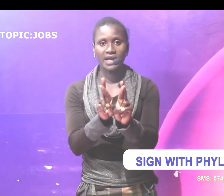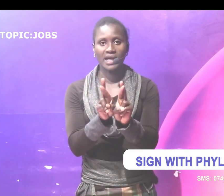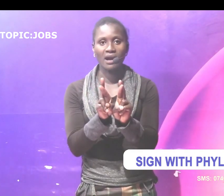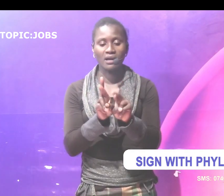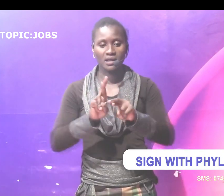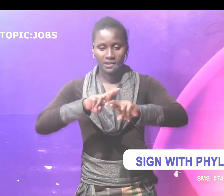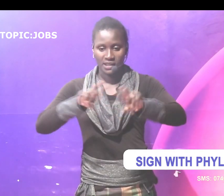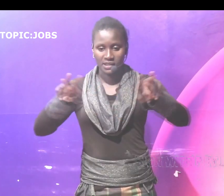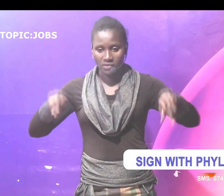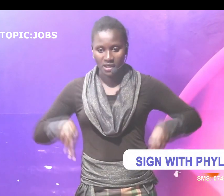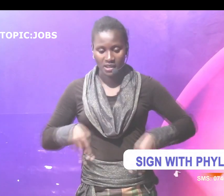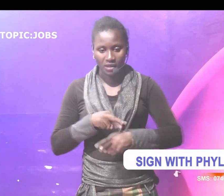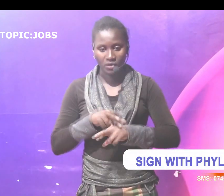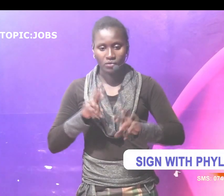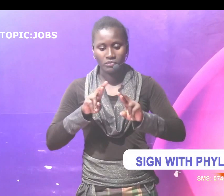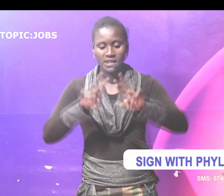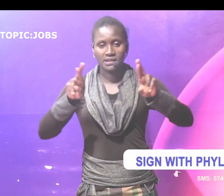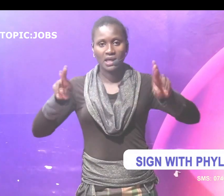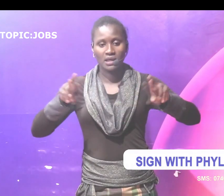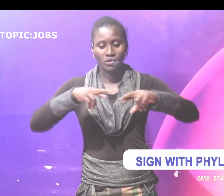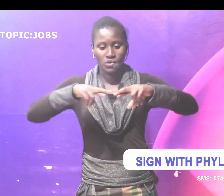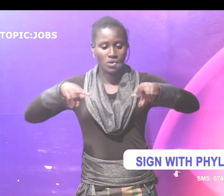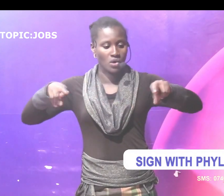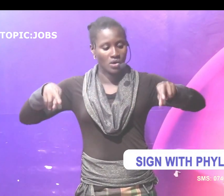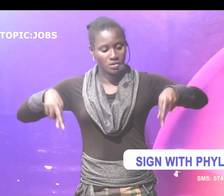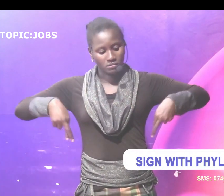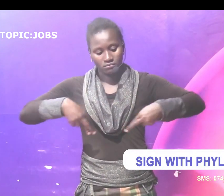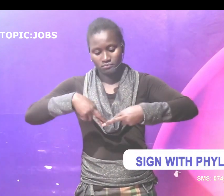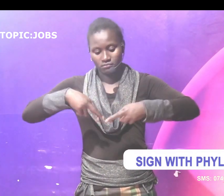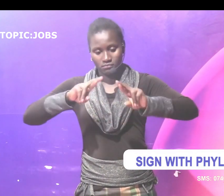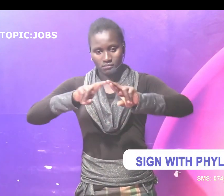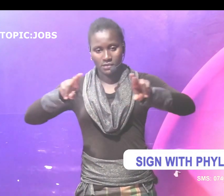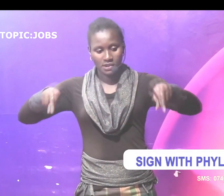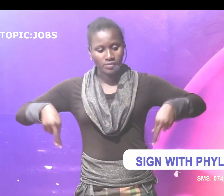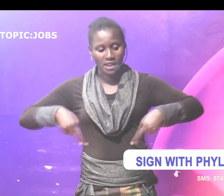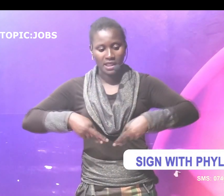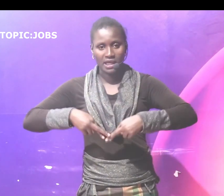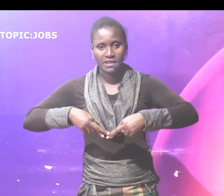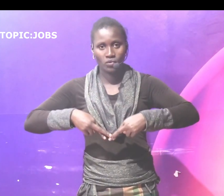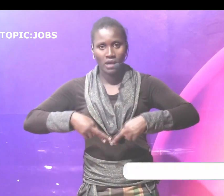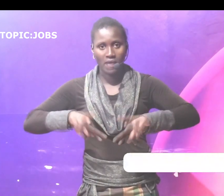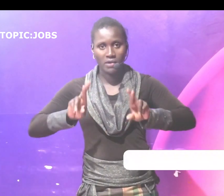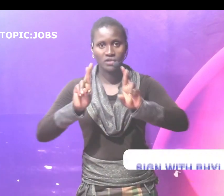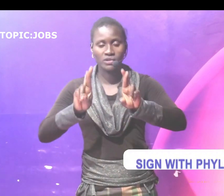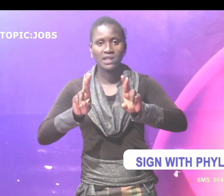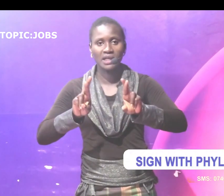R, just make room. Sign, you draw something like a square, but using a letter